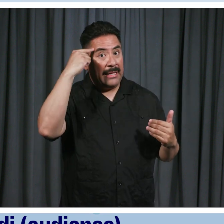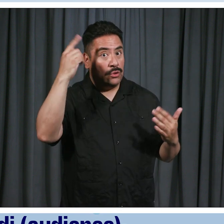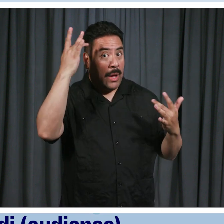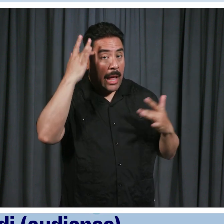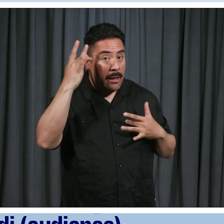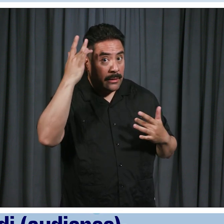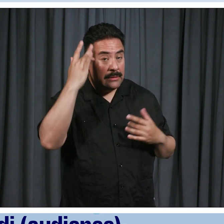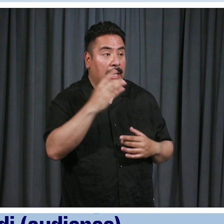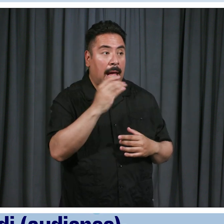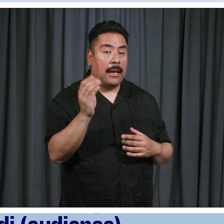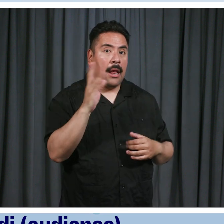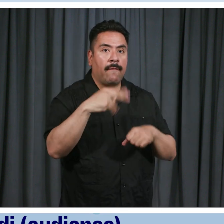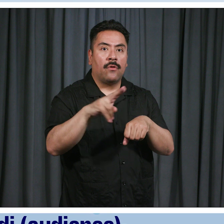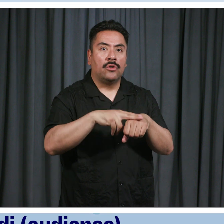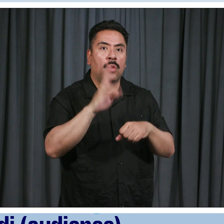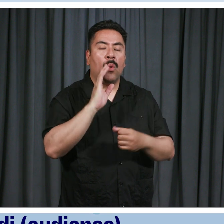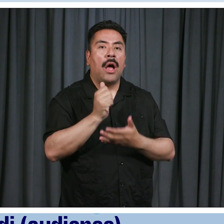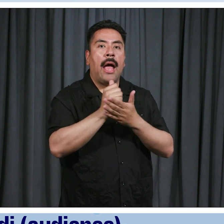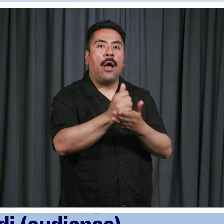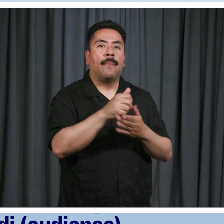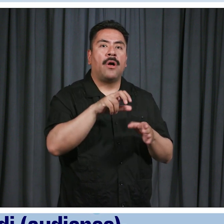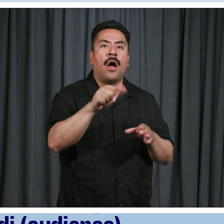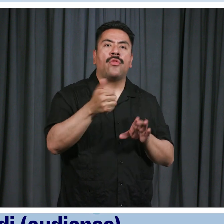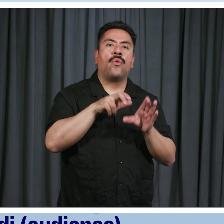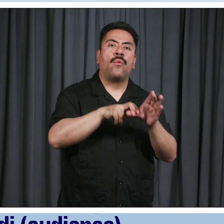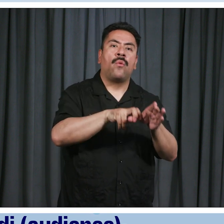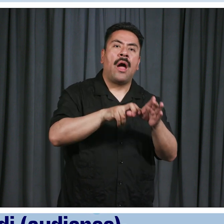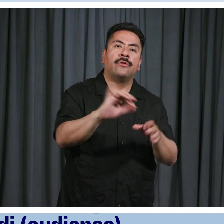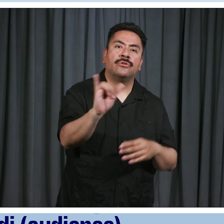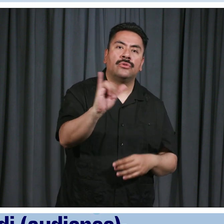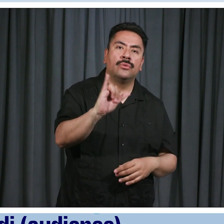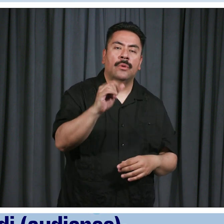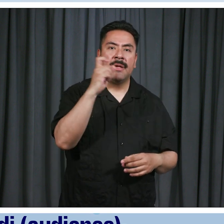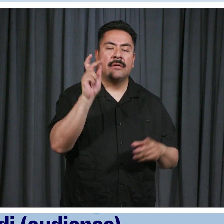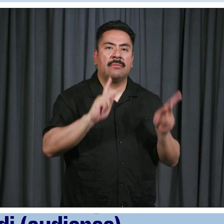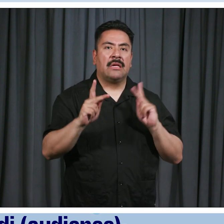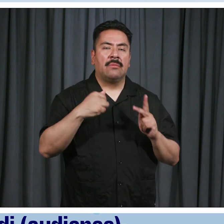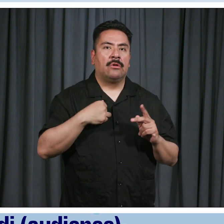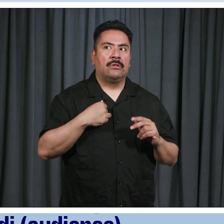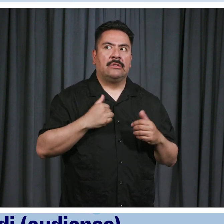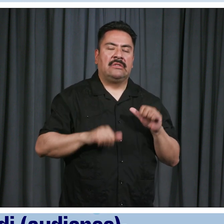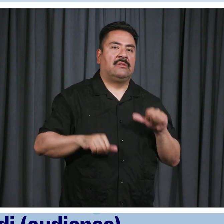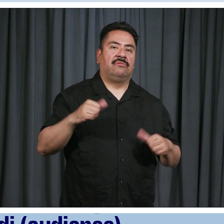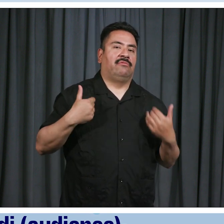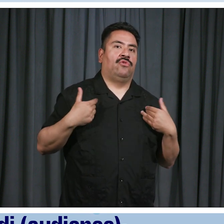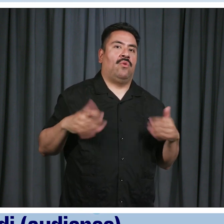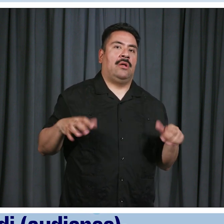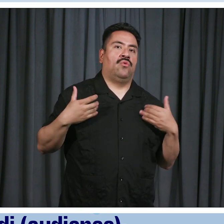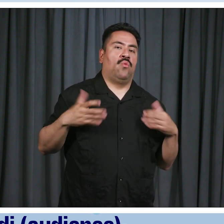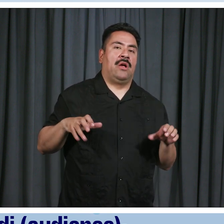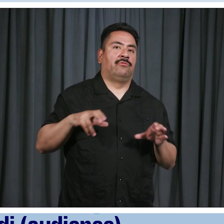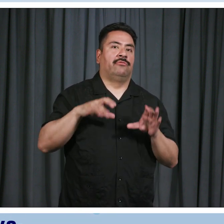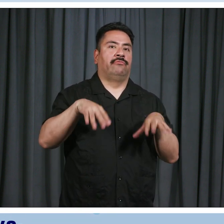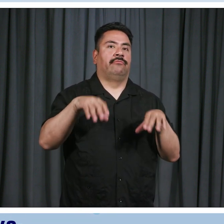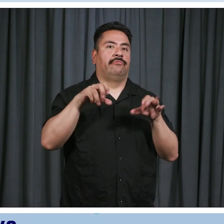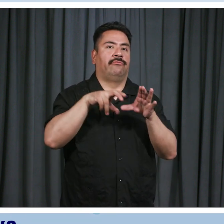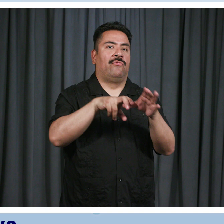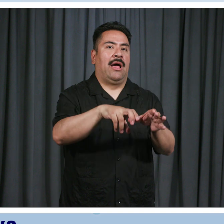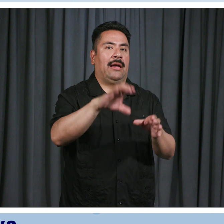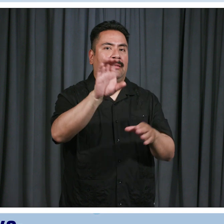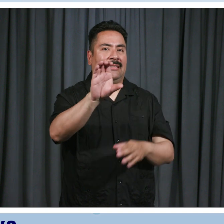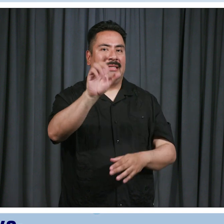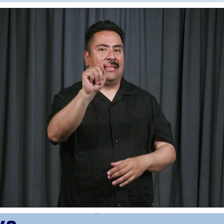And of course, it will help the riders as well, because people are hesitating to ride the CTA now.